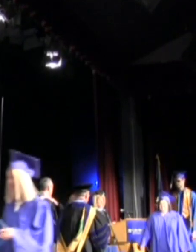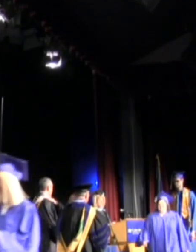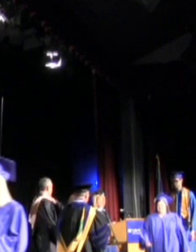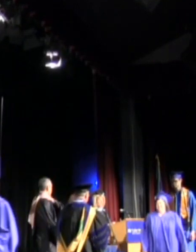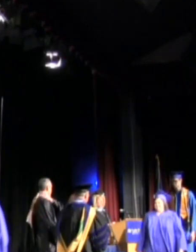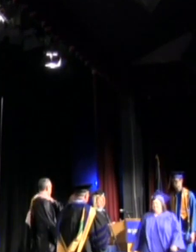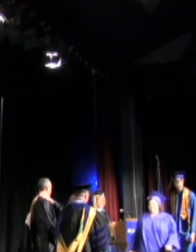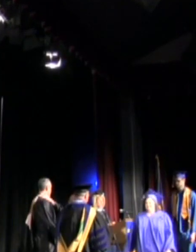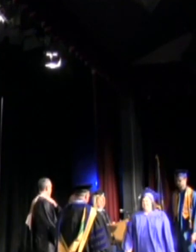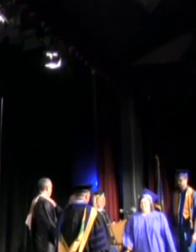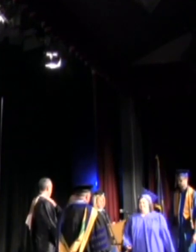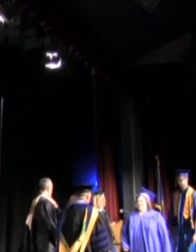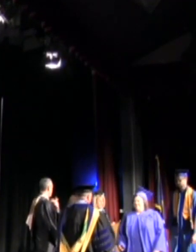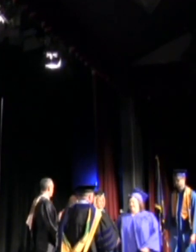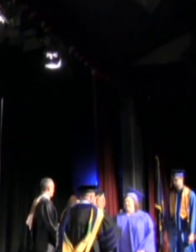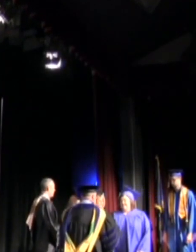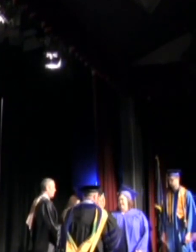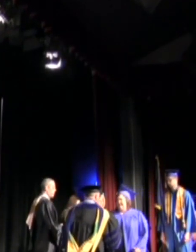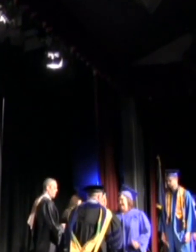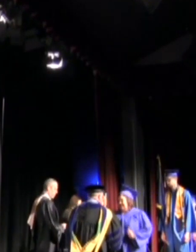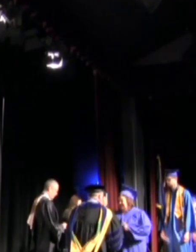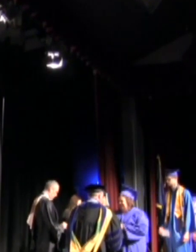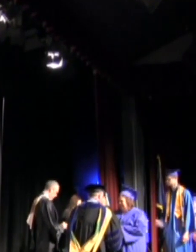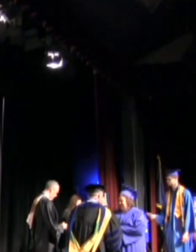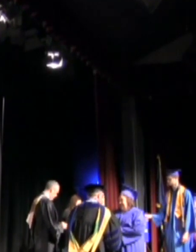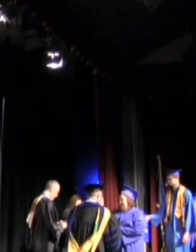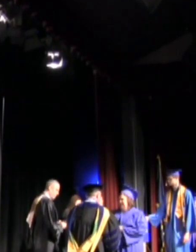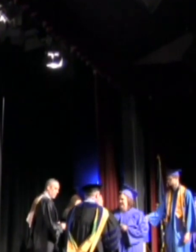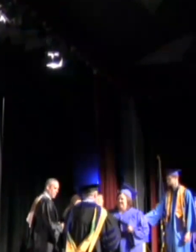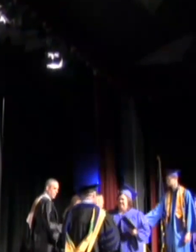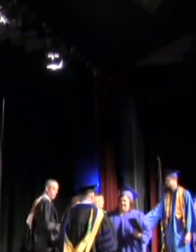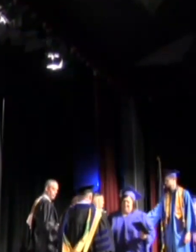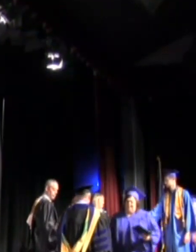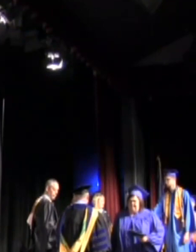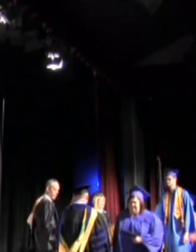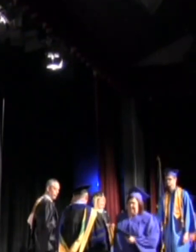Aronson, Diploma, Early Childhood Education.